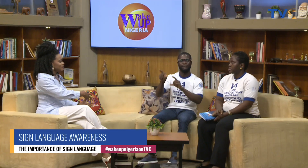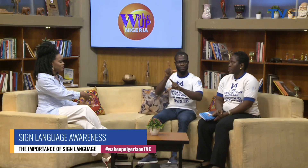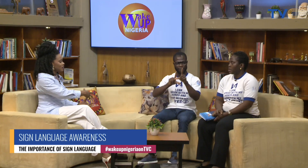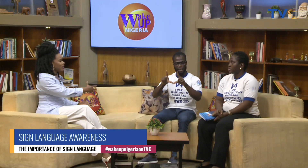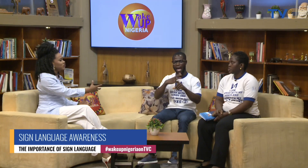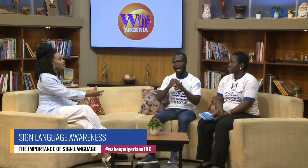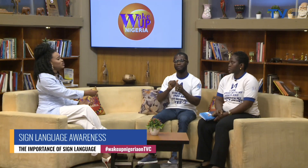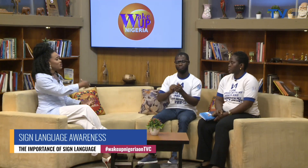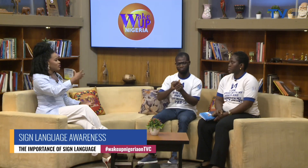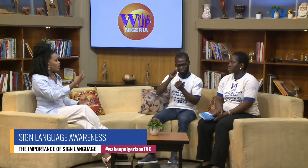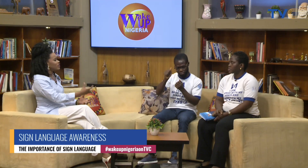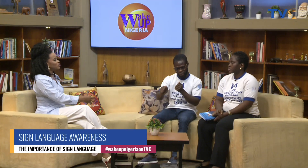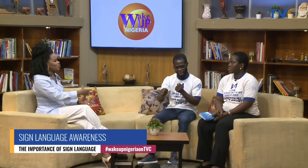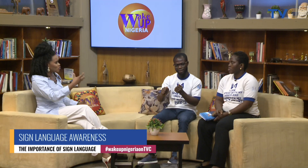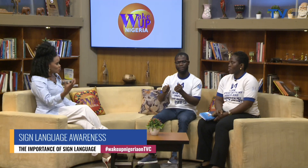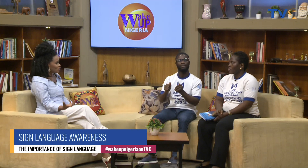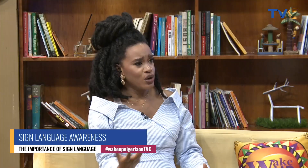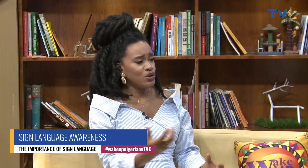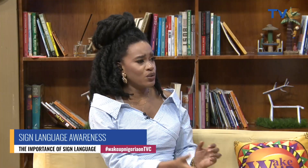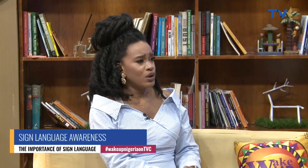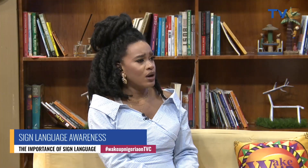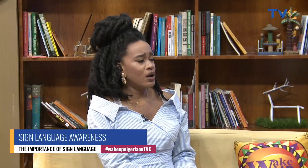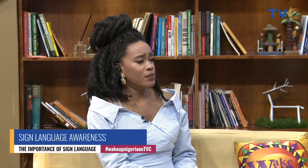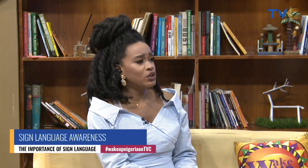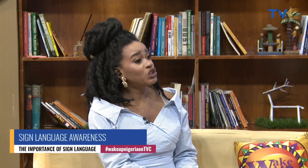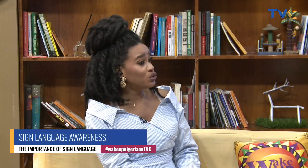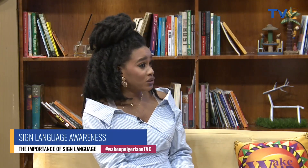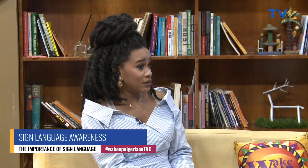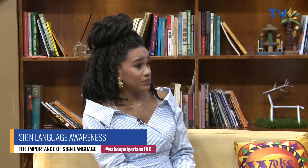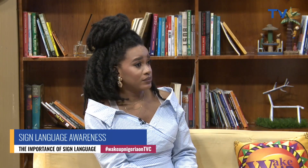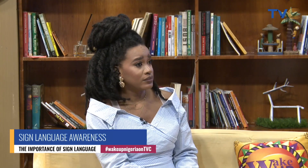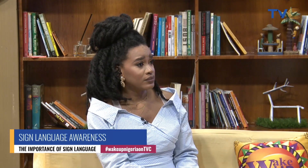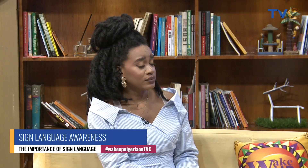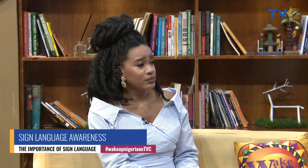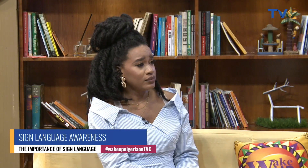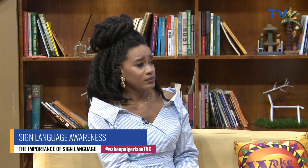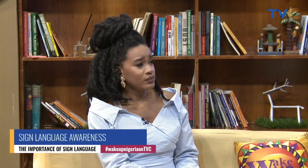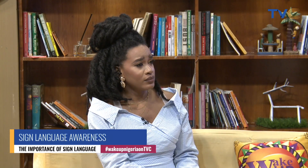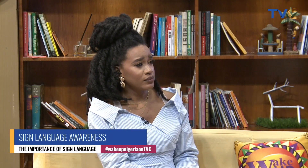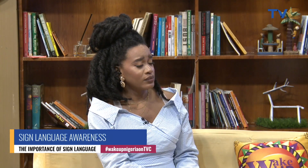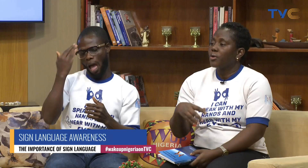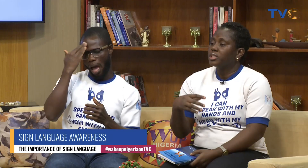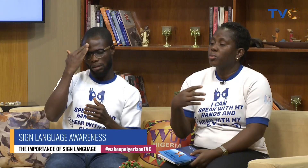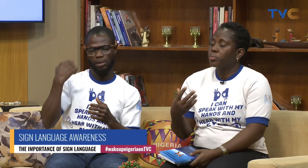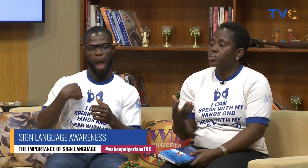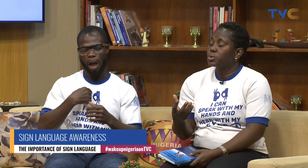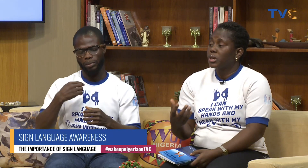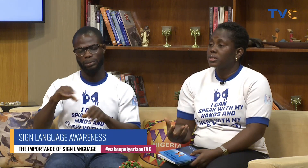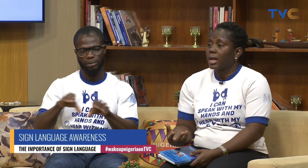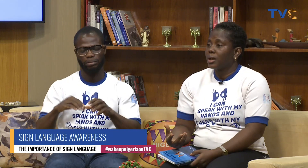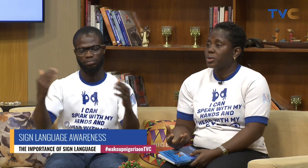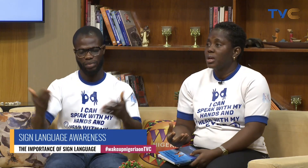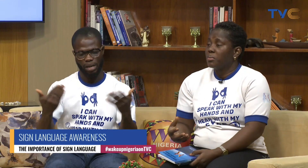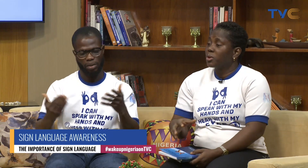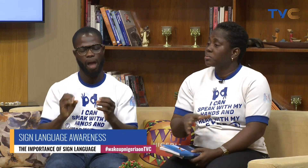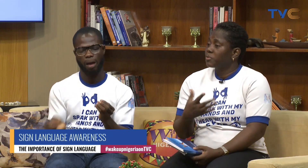this education and knowledge to the children? Yes. We encourage more people to learn